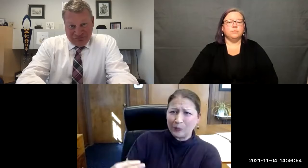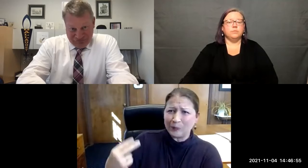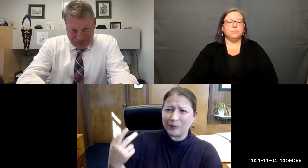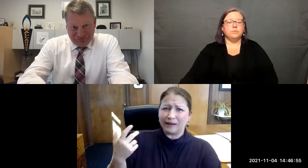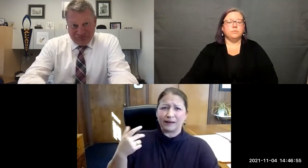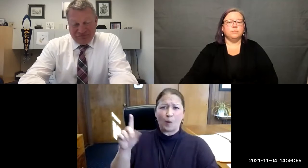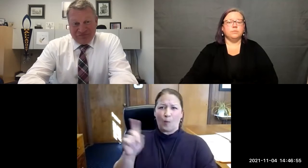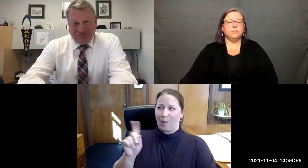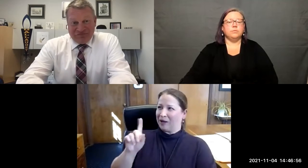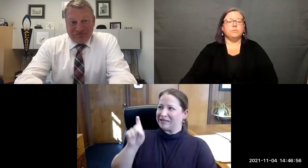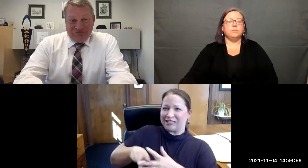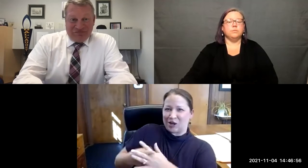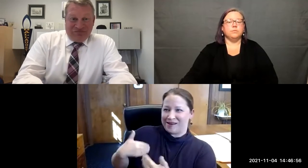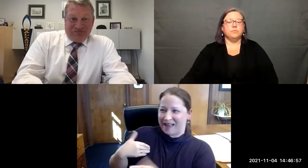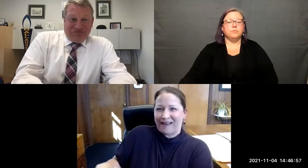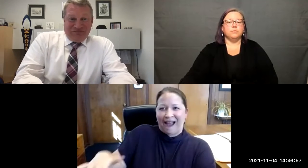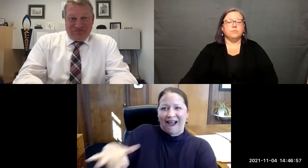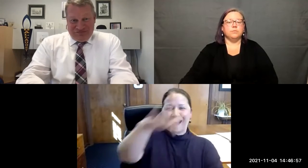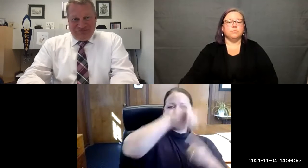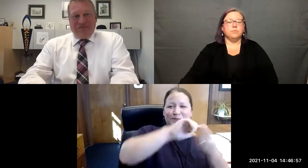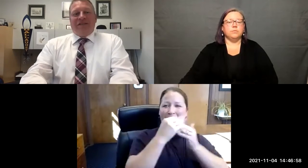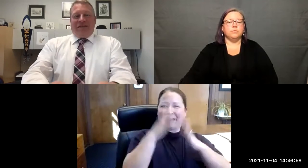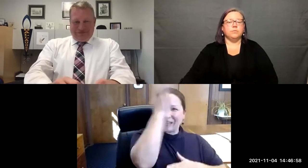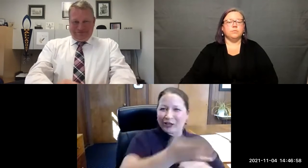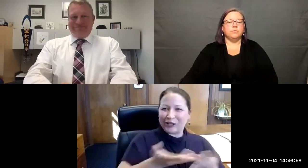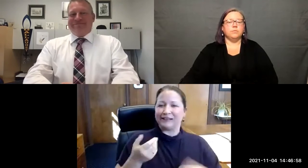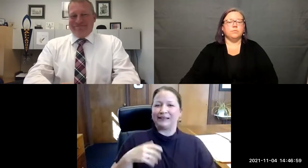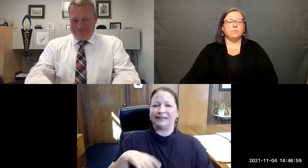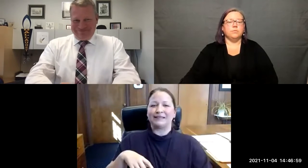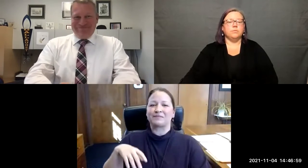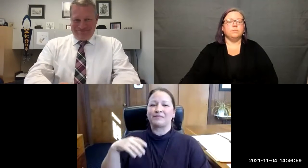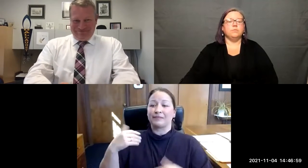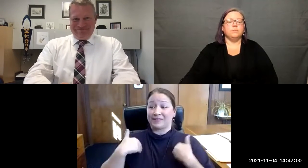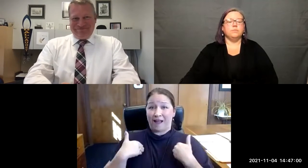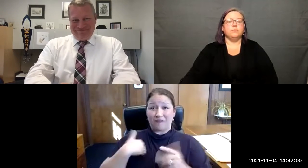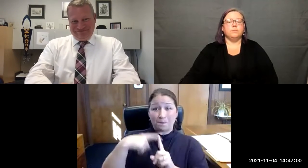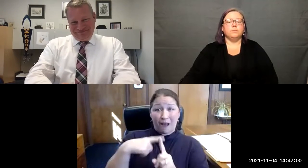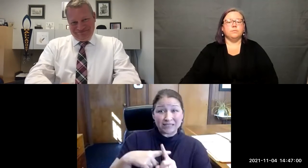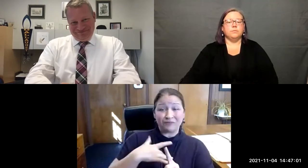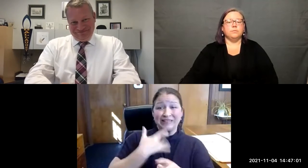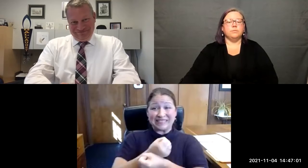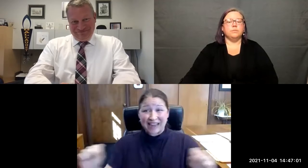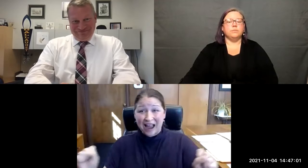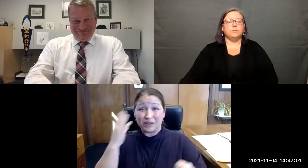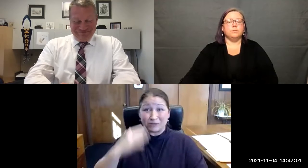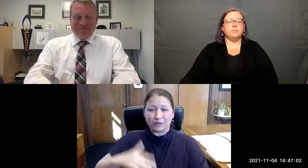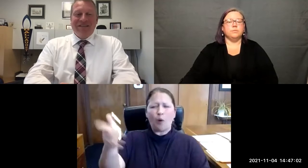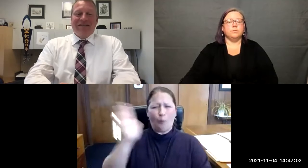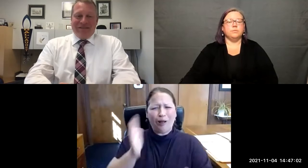youth, with our students? Where do we start with the young people? We're not just thinking about our current leaders, but our children, they're the future leaders.